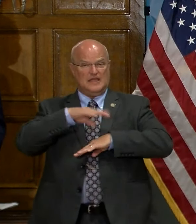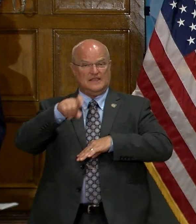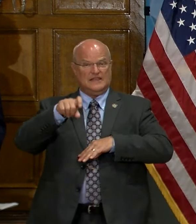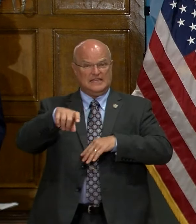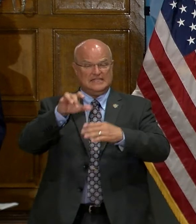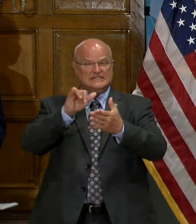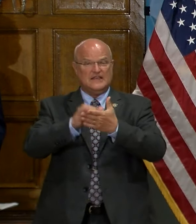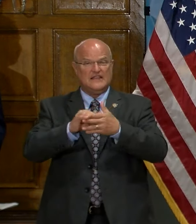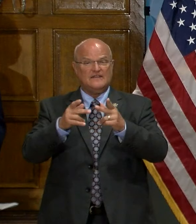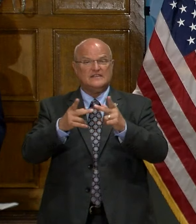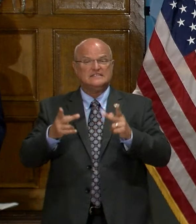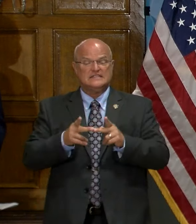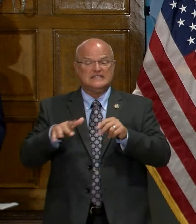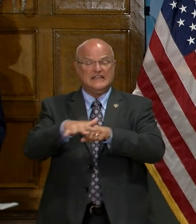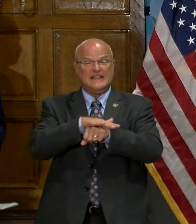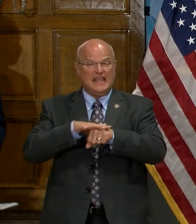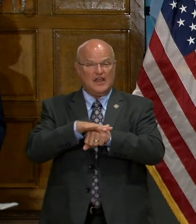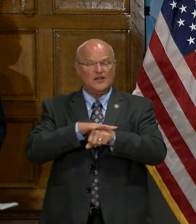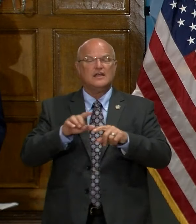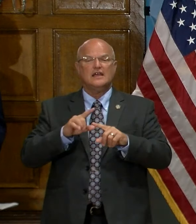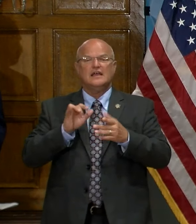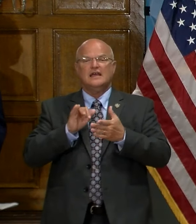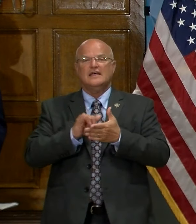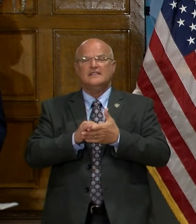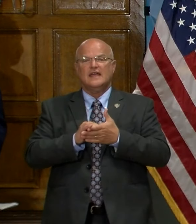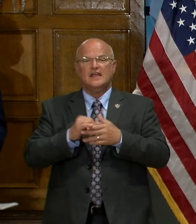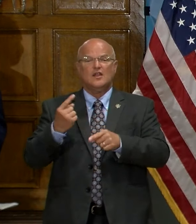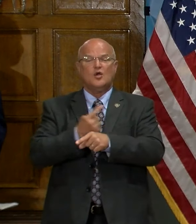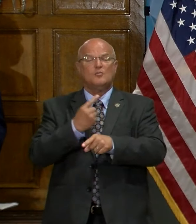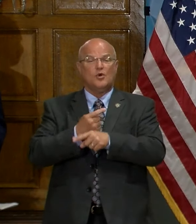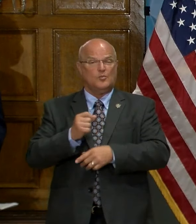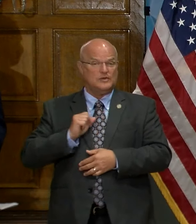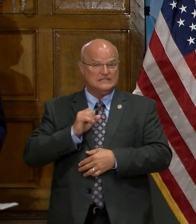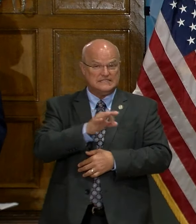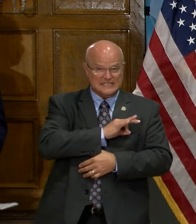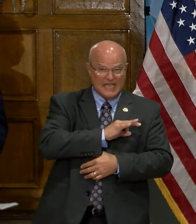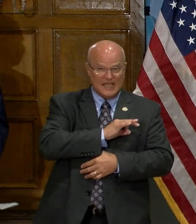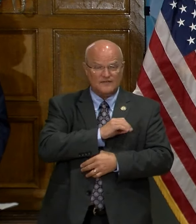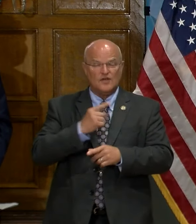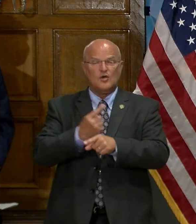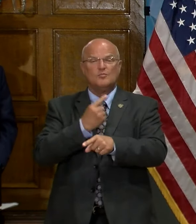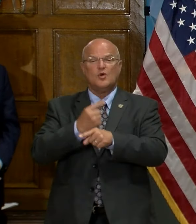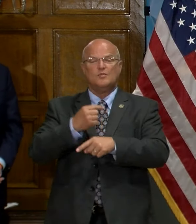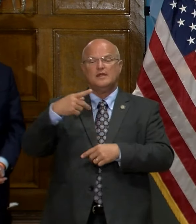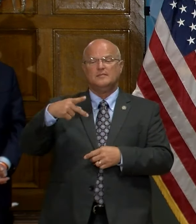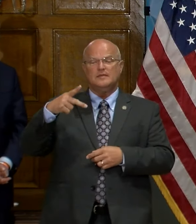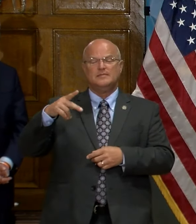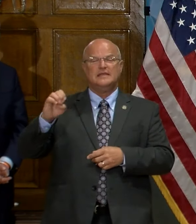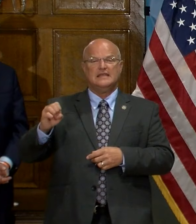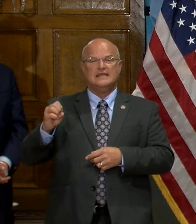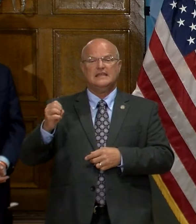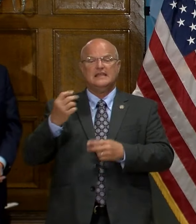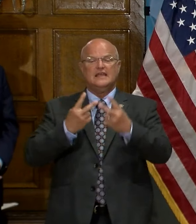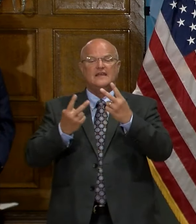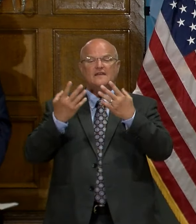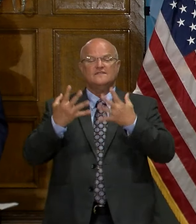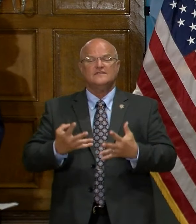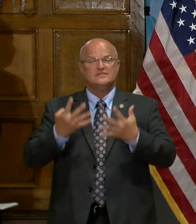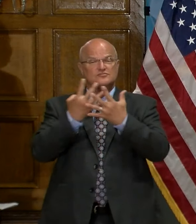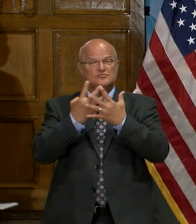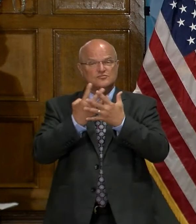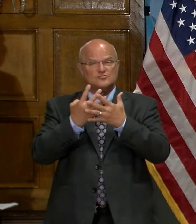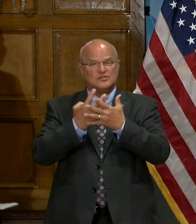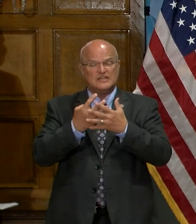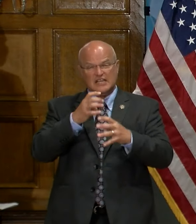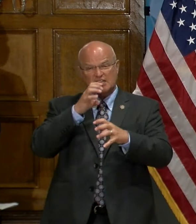needs of that facility in the area, that there's appropriate staff, appropriate PPE, as well as visitor screening